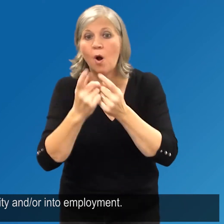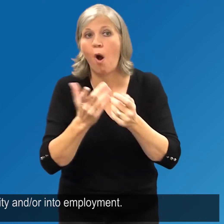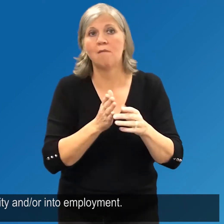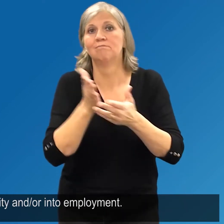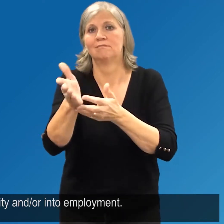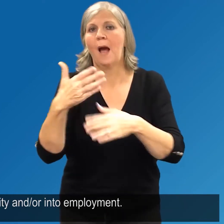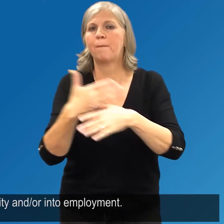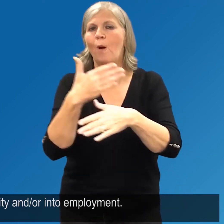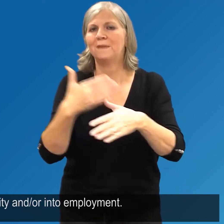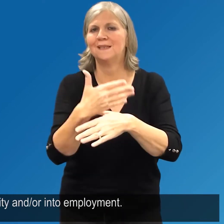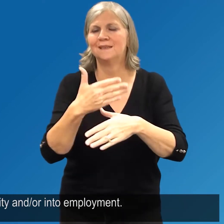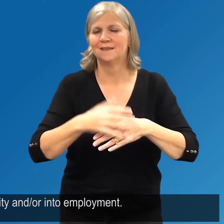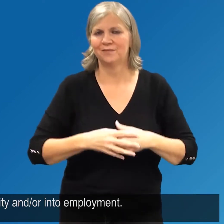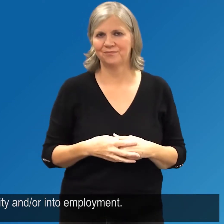into employment.